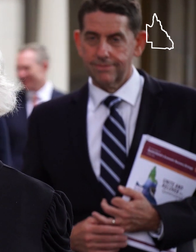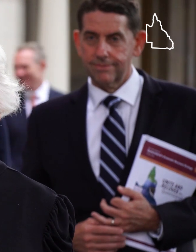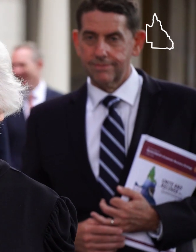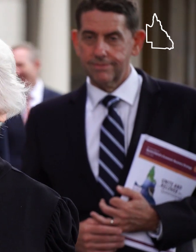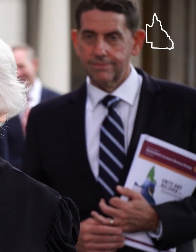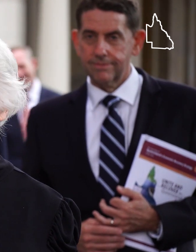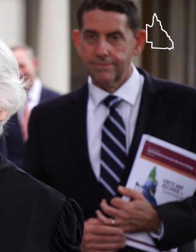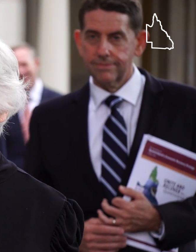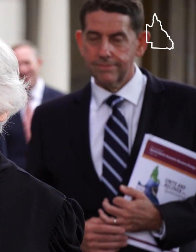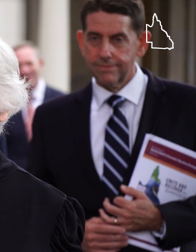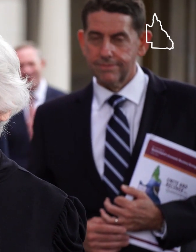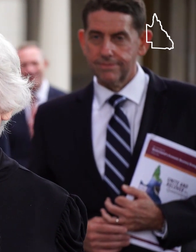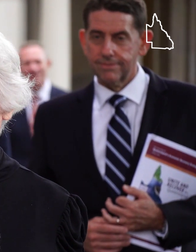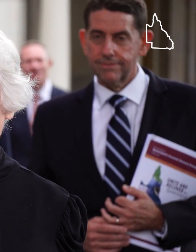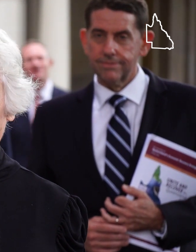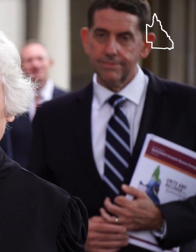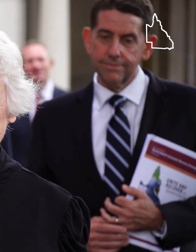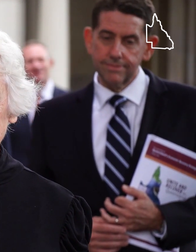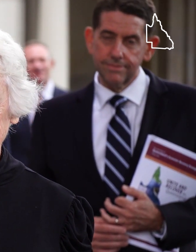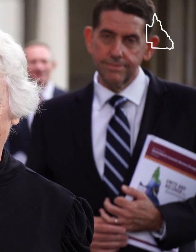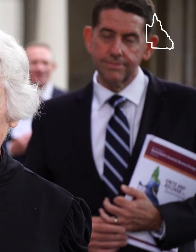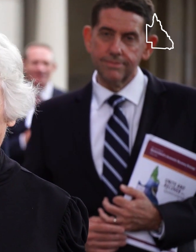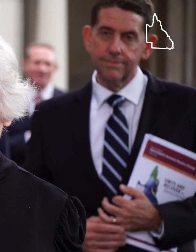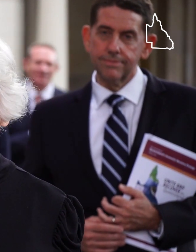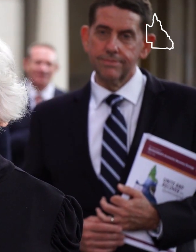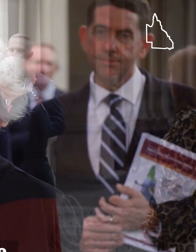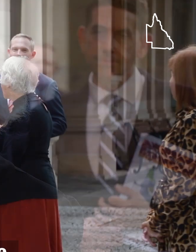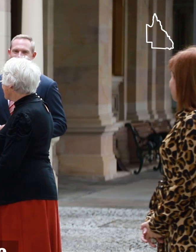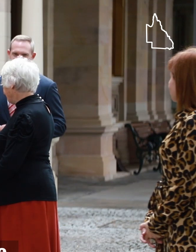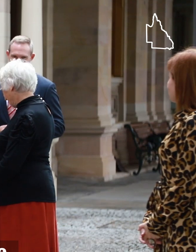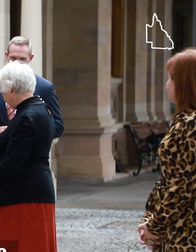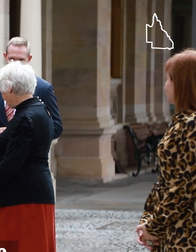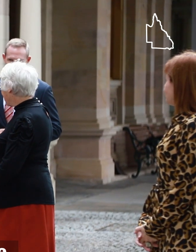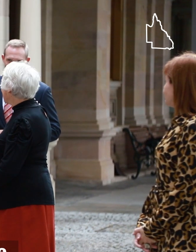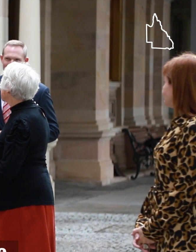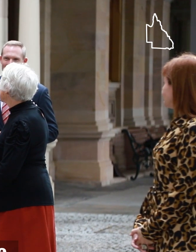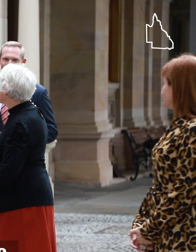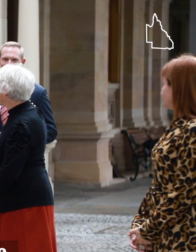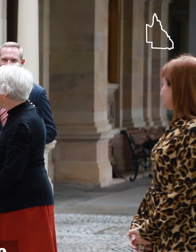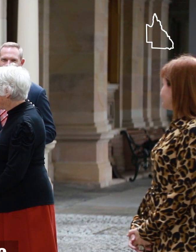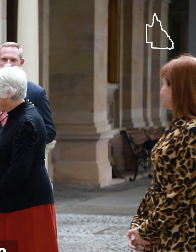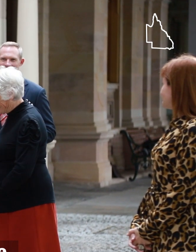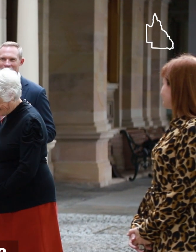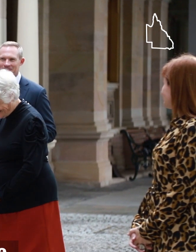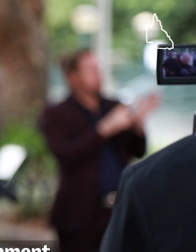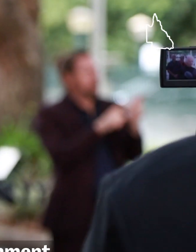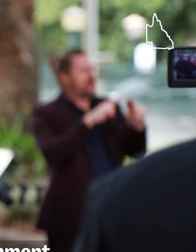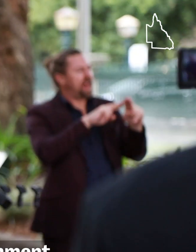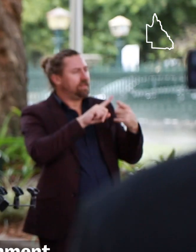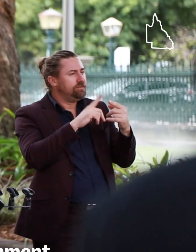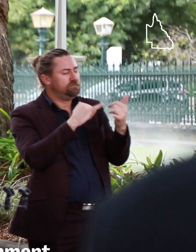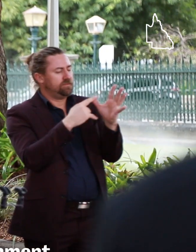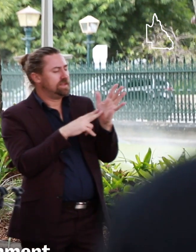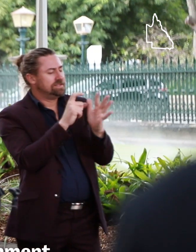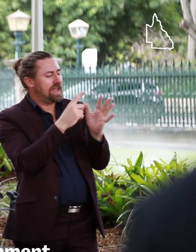My name is Ruth, and on behalf of the pensioners of our district, Shauncliffe, Sandgate, Deegan area, I wish